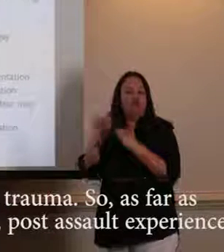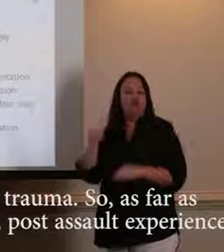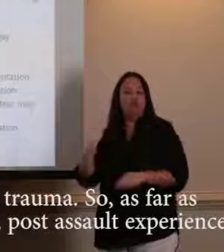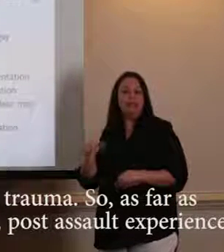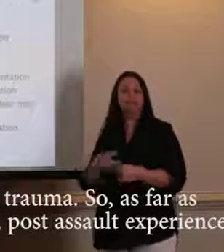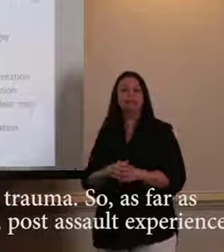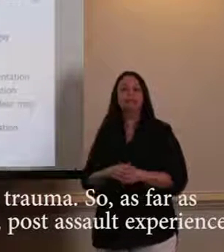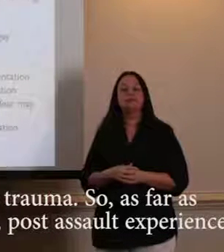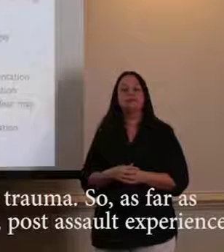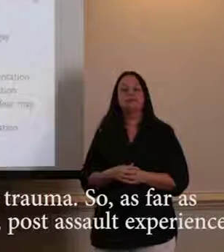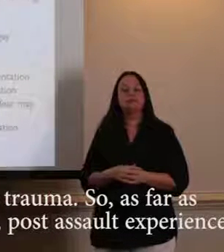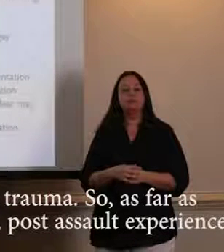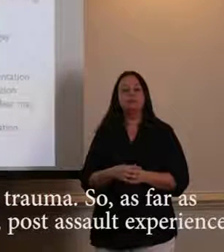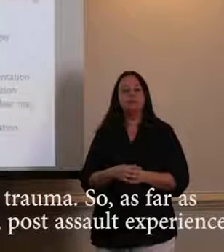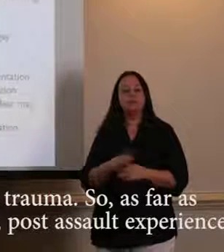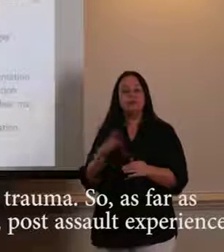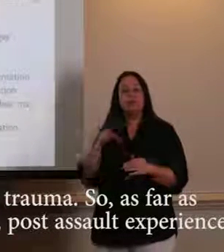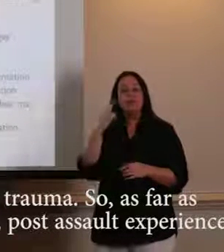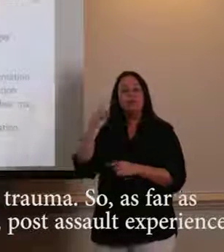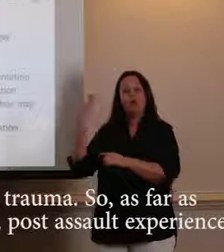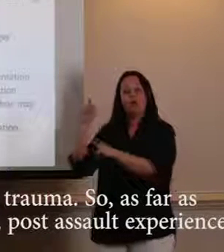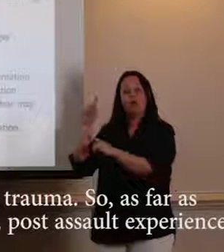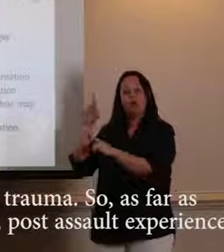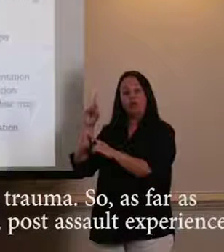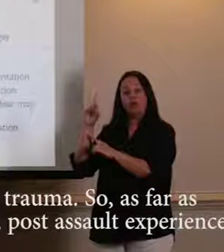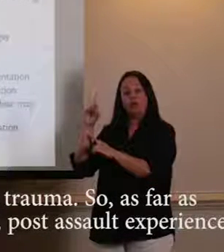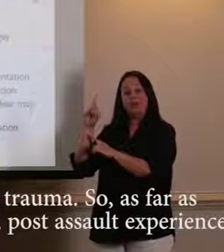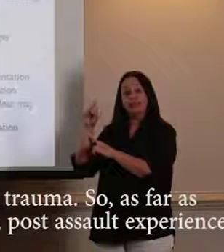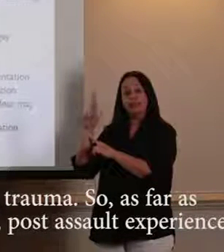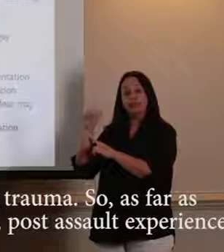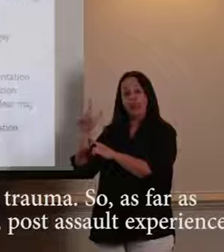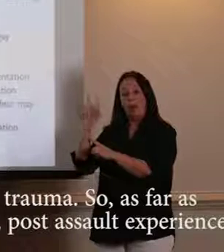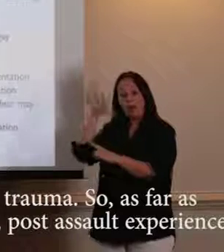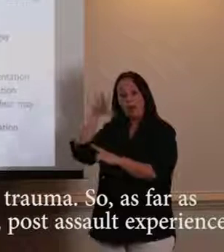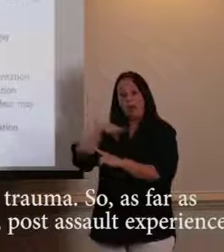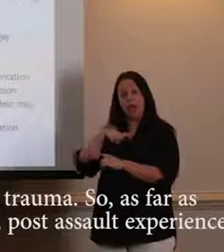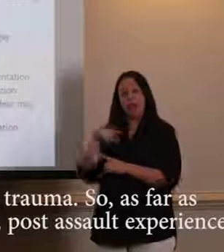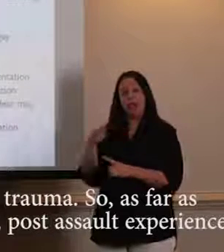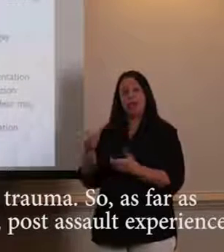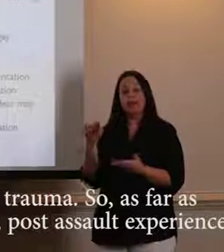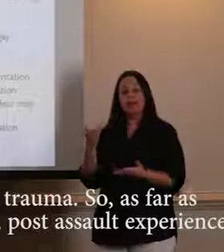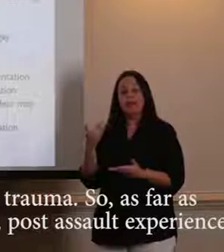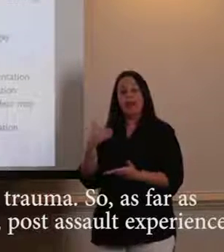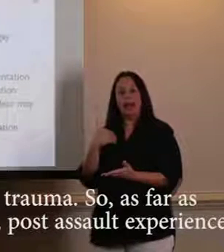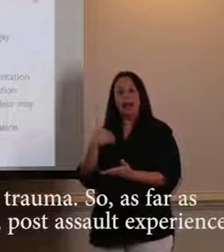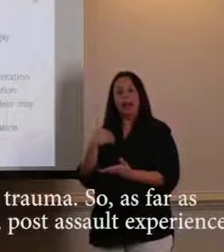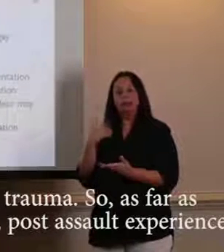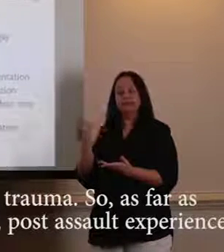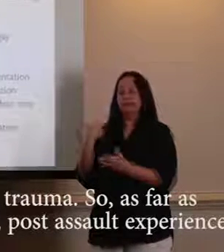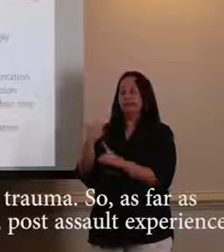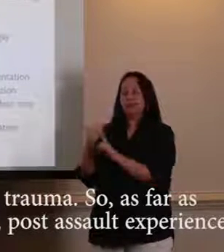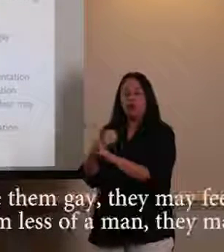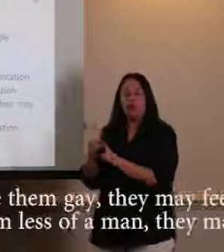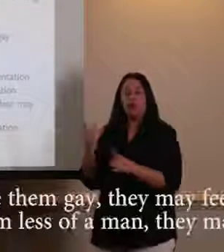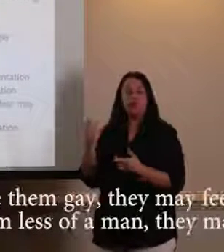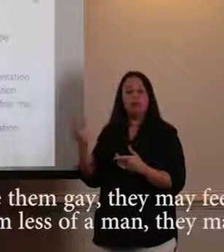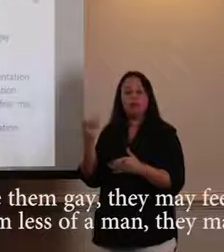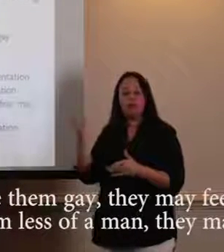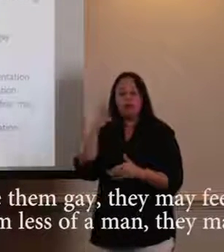as far as heterosexual males, they may post-assault They may experience a fear that the assault